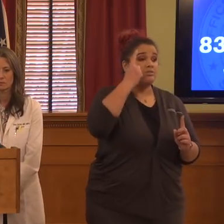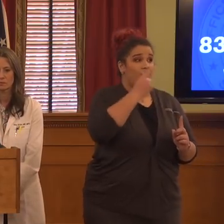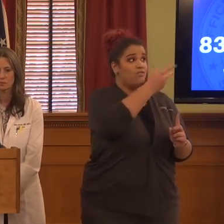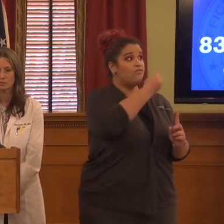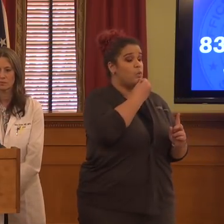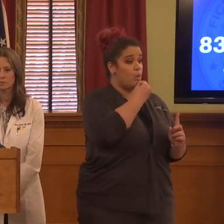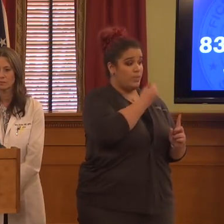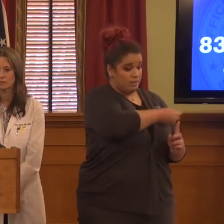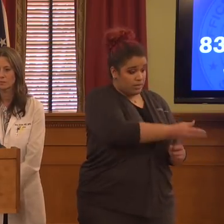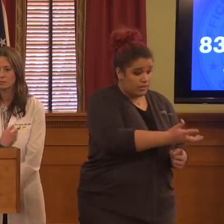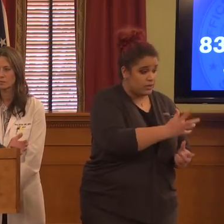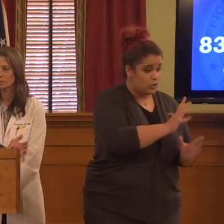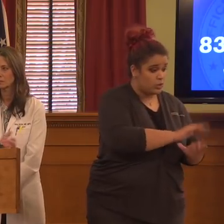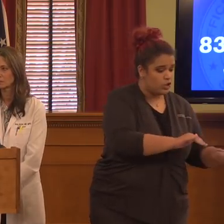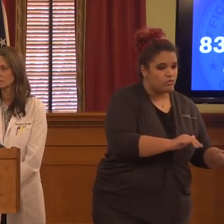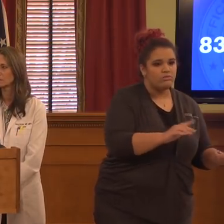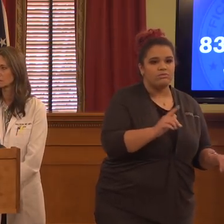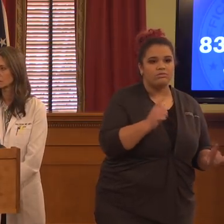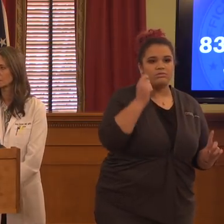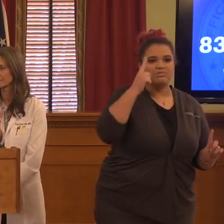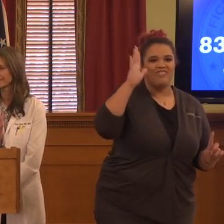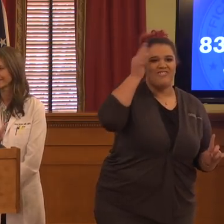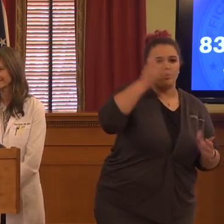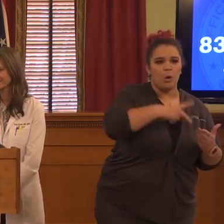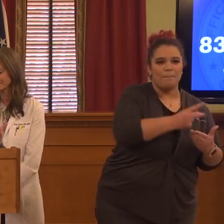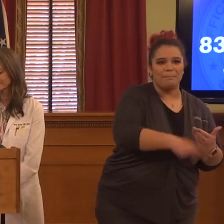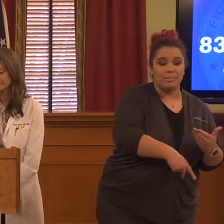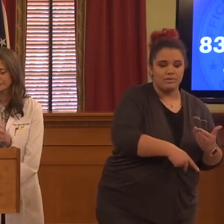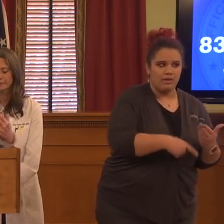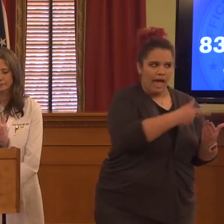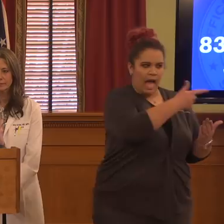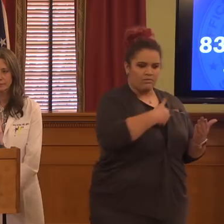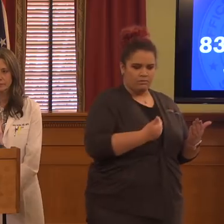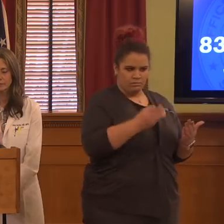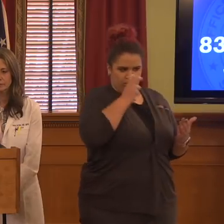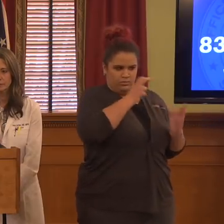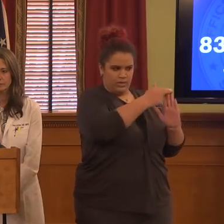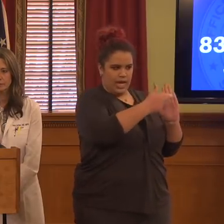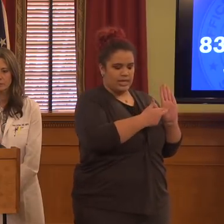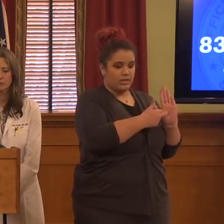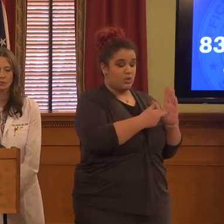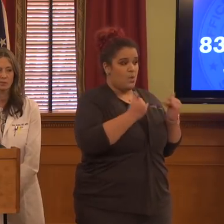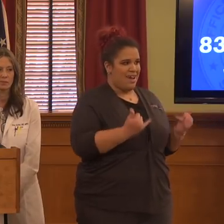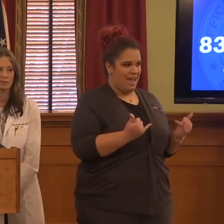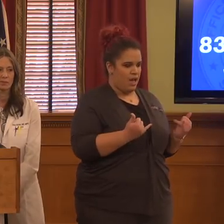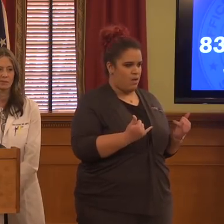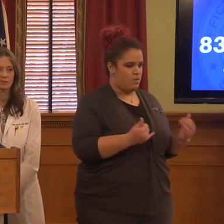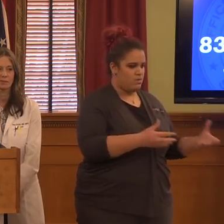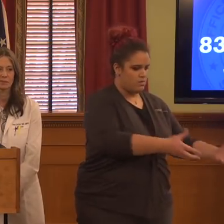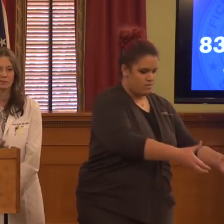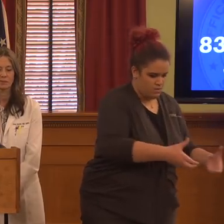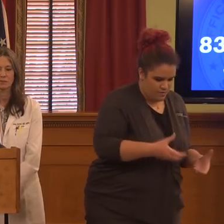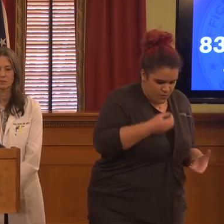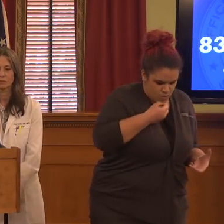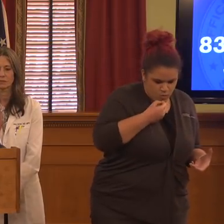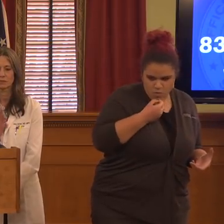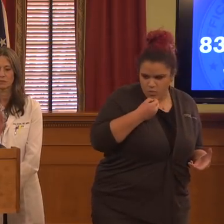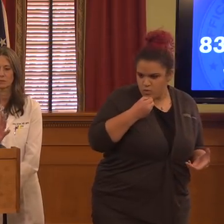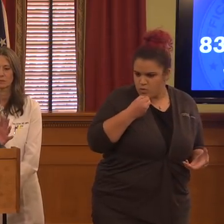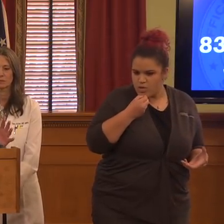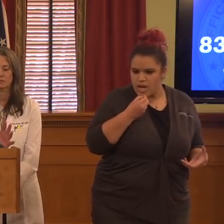of it, and so there are guidelines. The point is, how do we take that food and actually put it